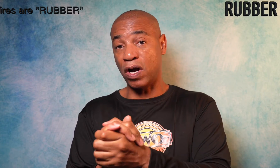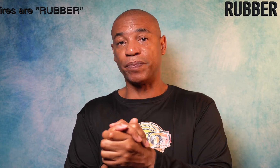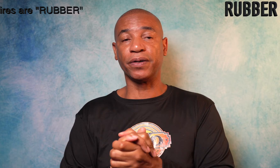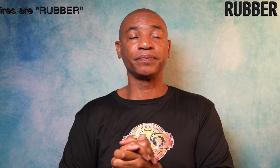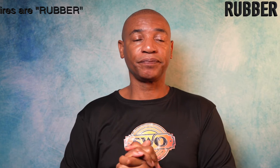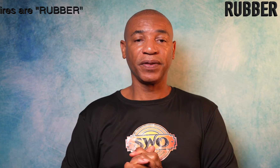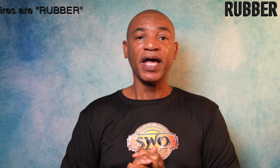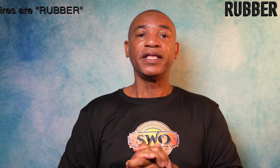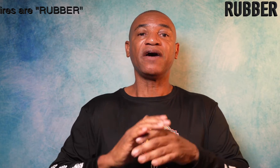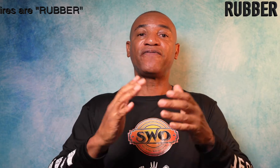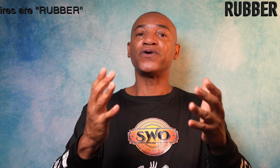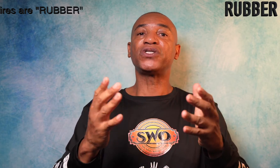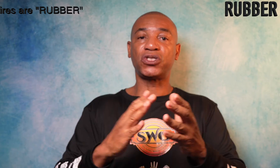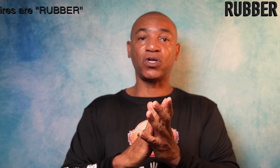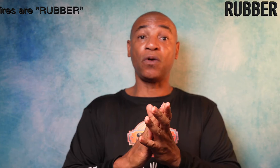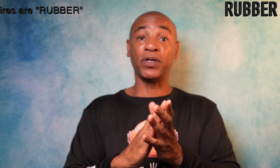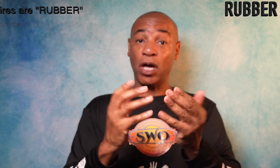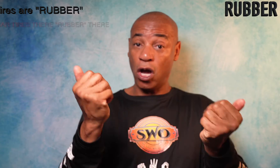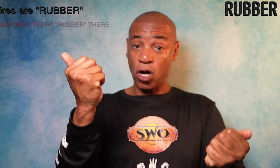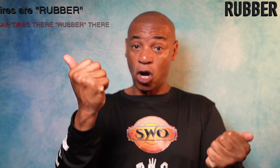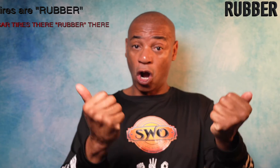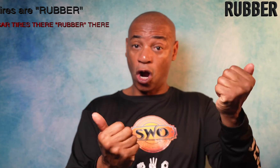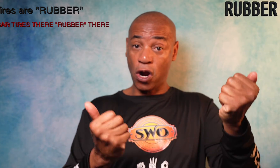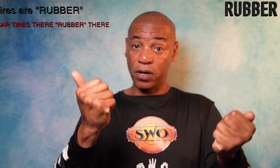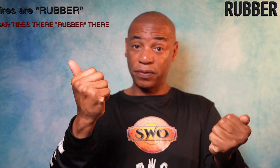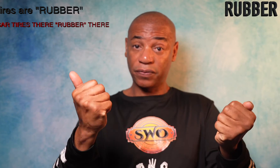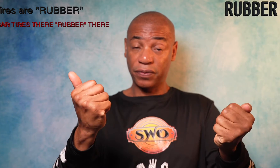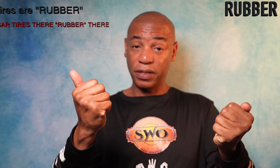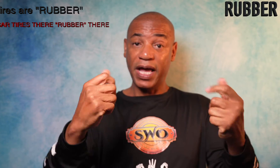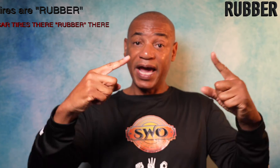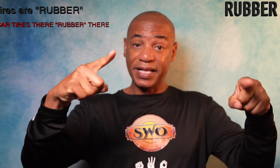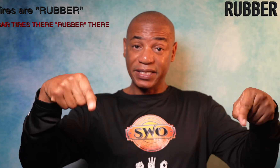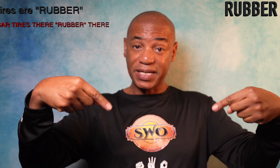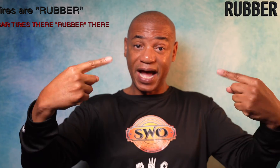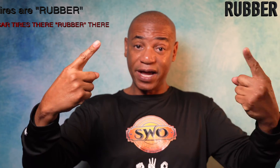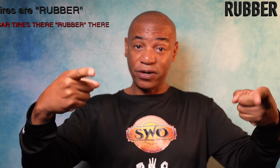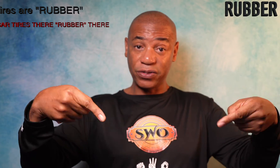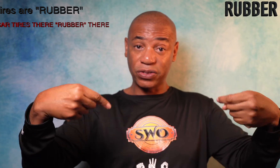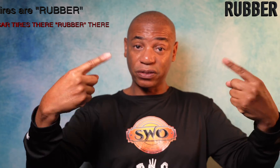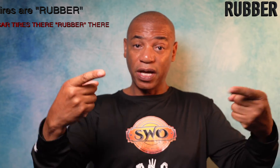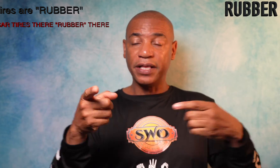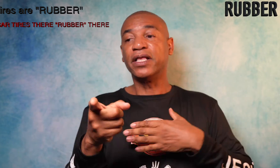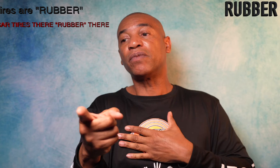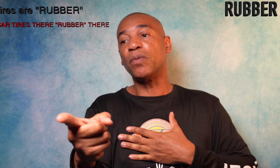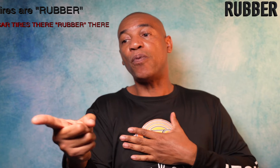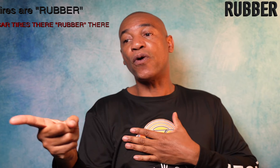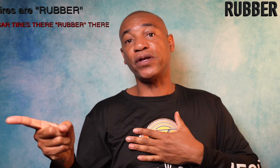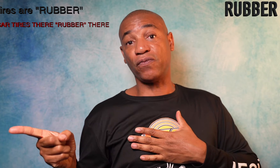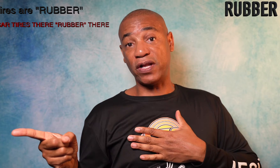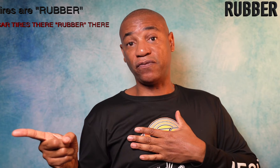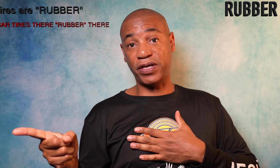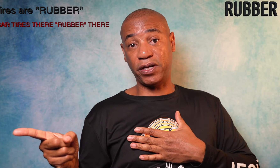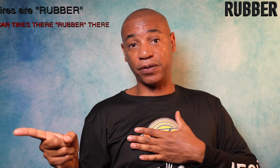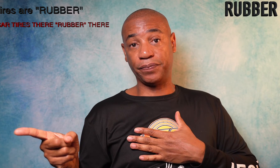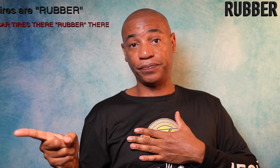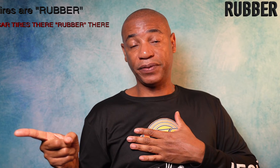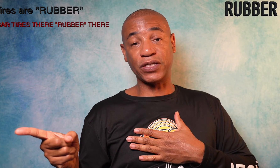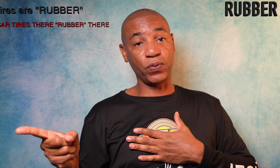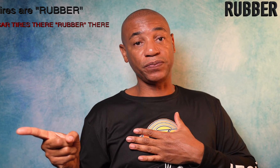rubber. Now first let's start with car and then tires. Then I'm going to point right over here. That's where I'm setting